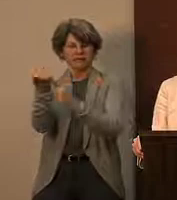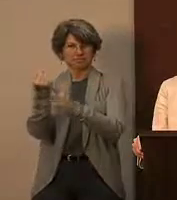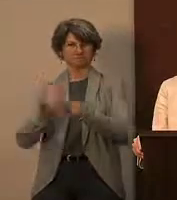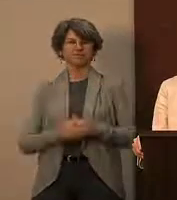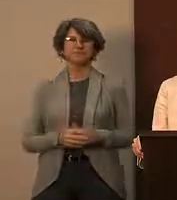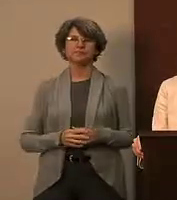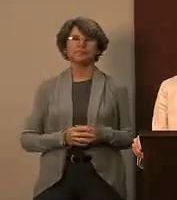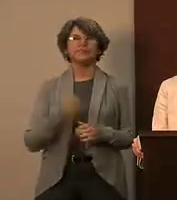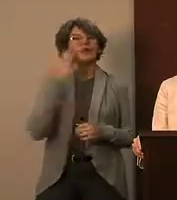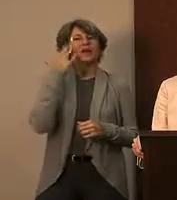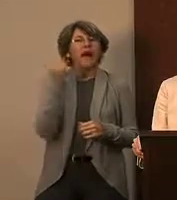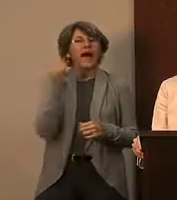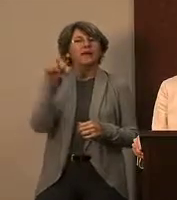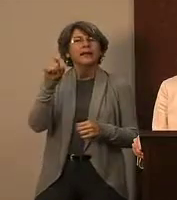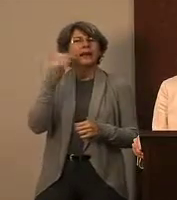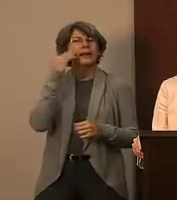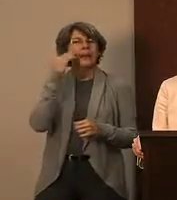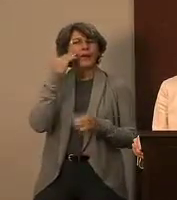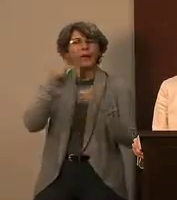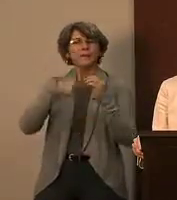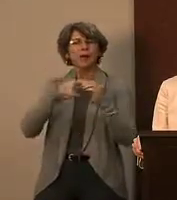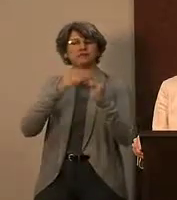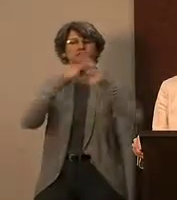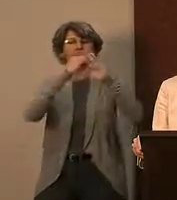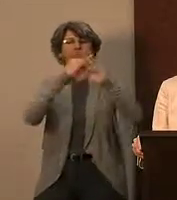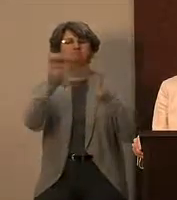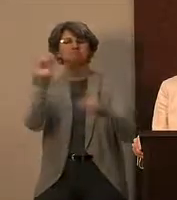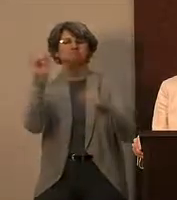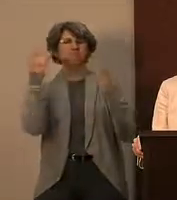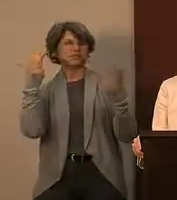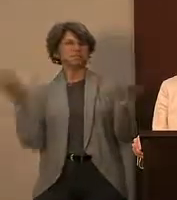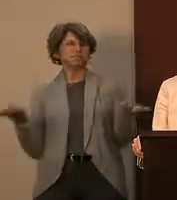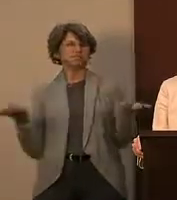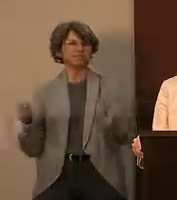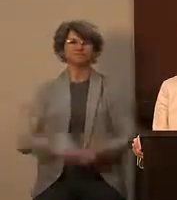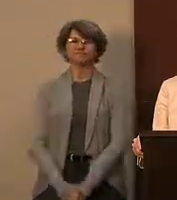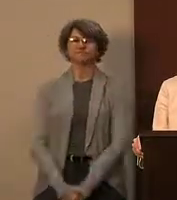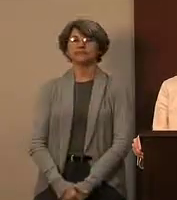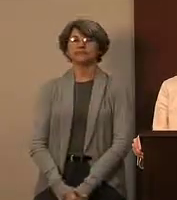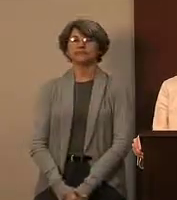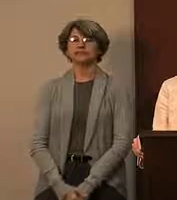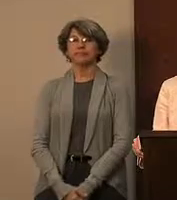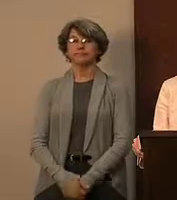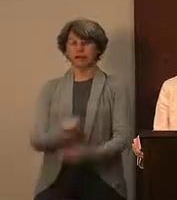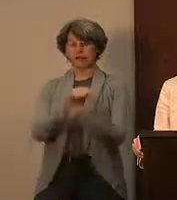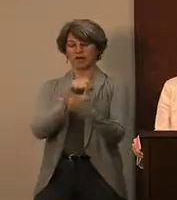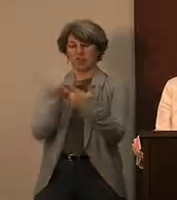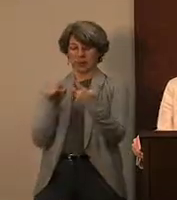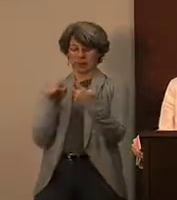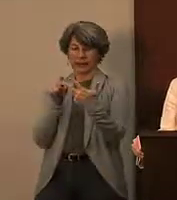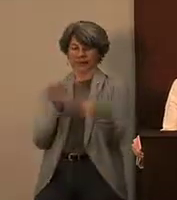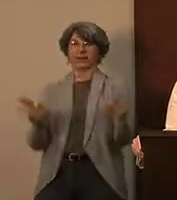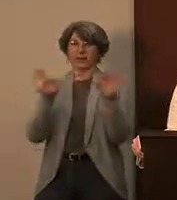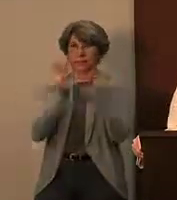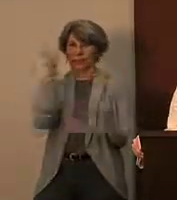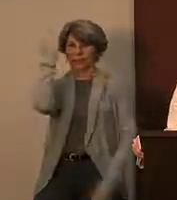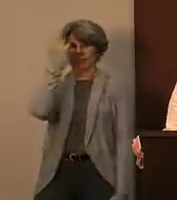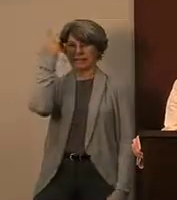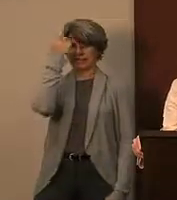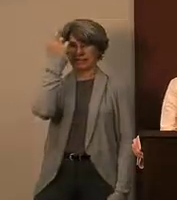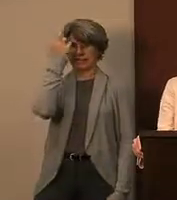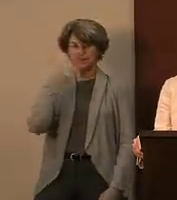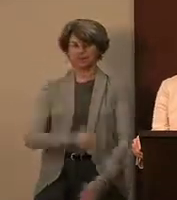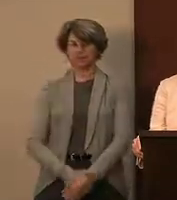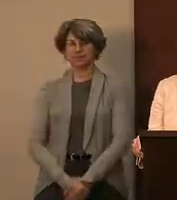Now, why do we need to know about infection prevention? There's three very important reasons that I'm going to